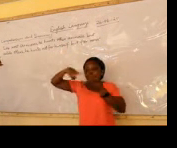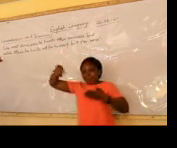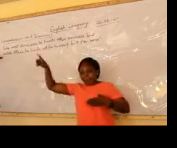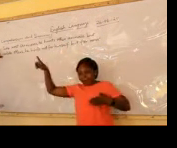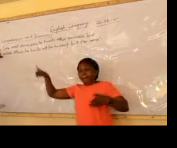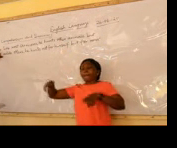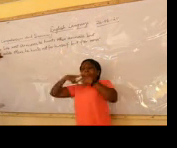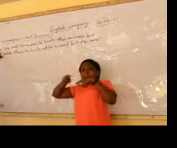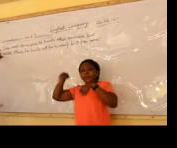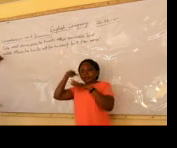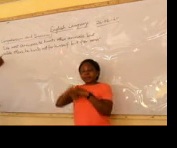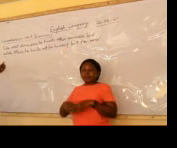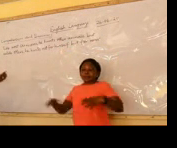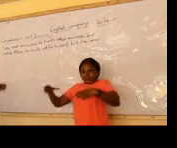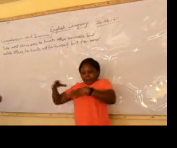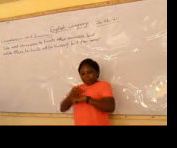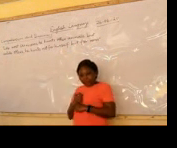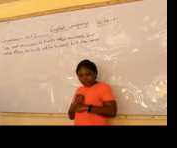But in summary,